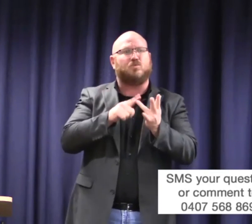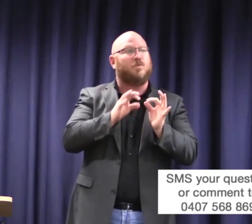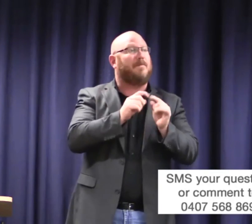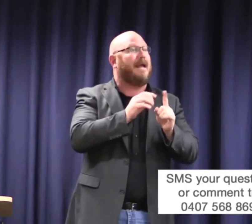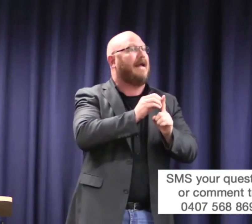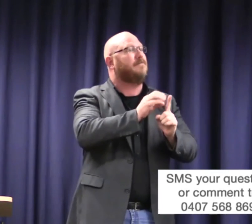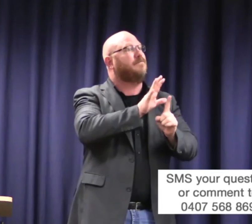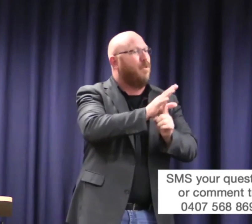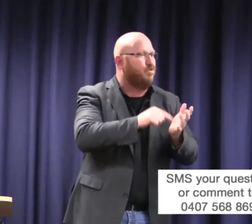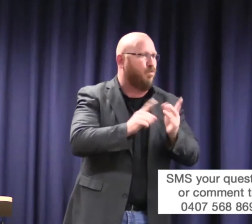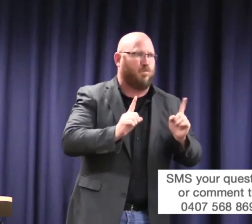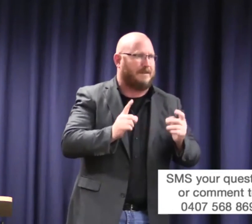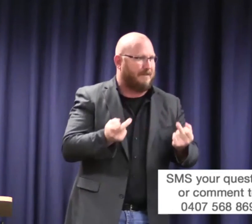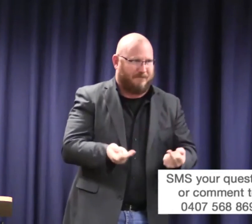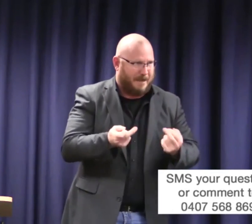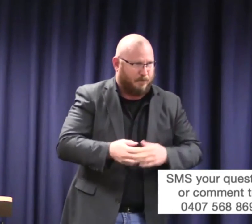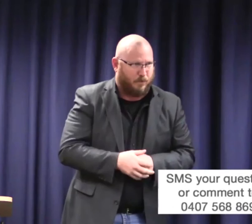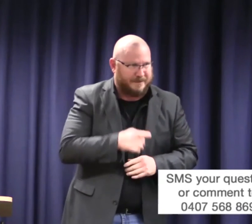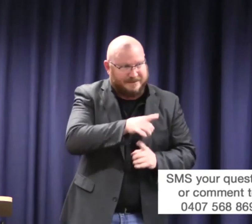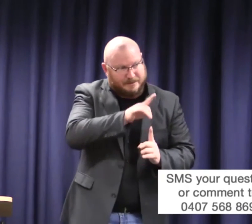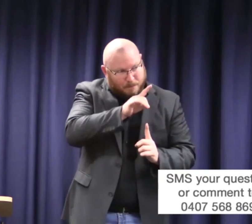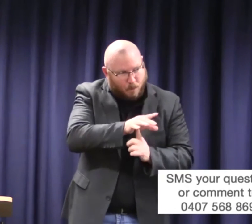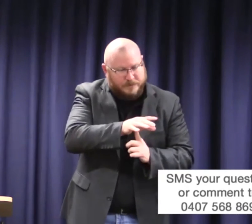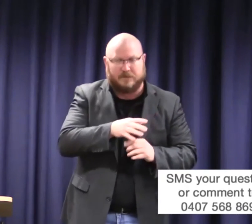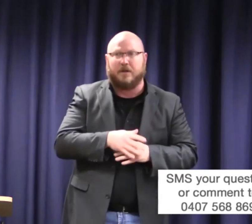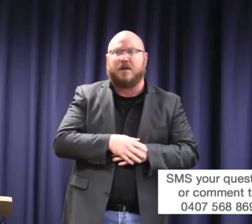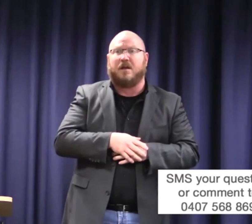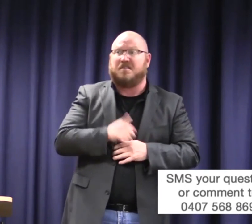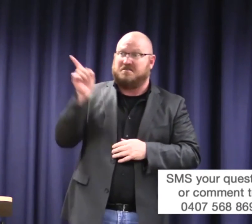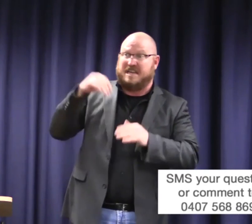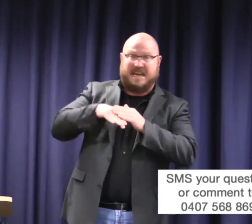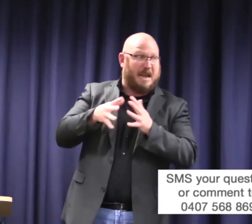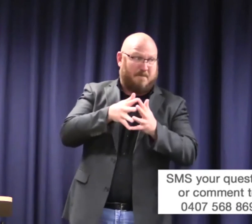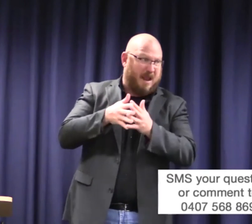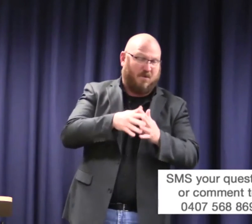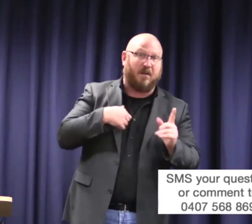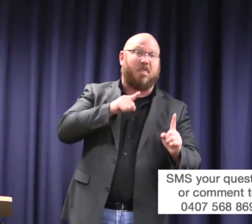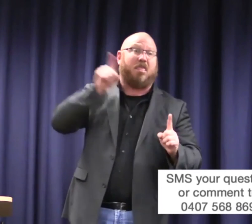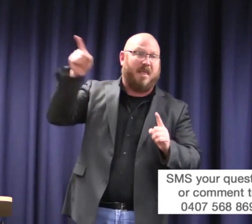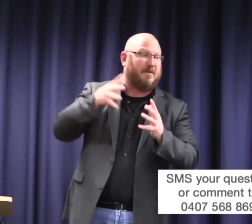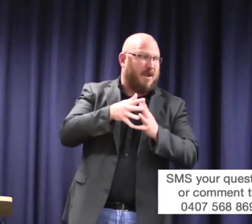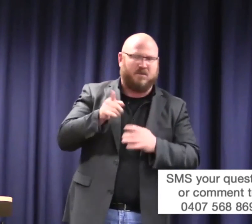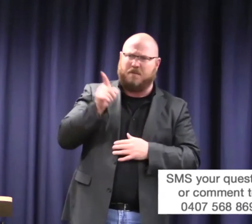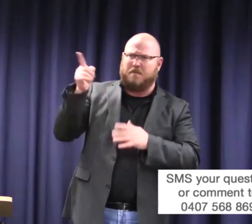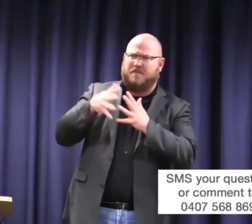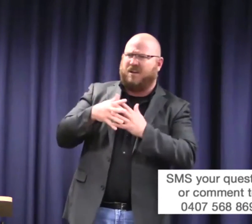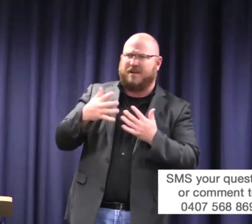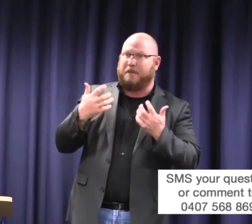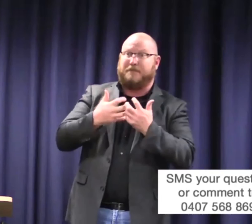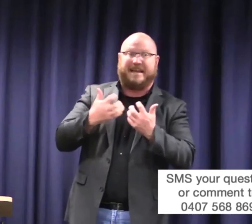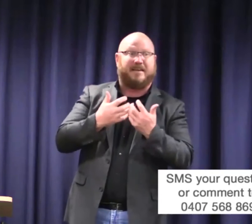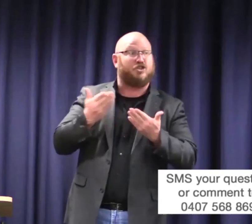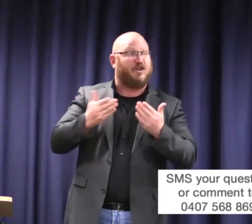What deaf people have, what they don't have, and what they're exposed to, and what's available, I mean, that's it. I mean, I know in the